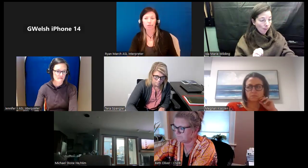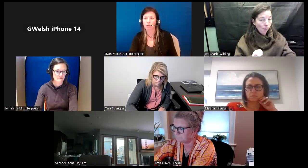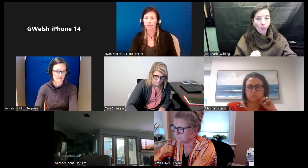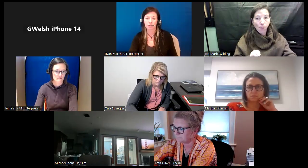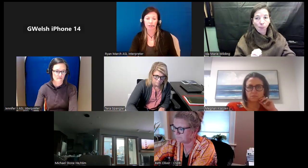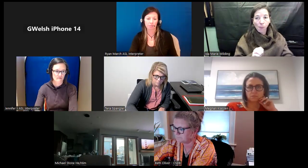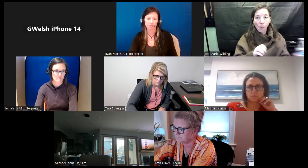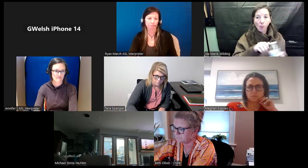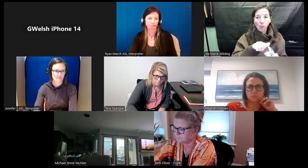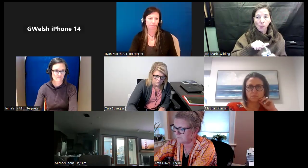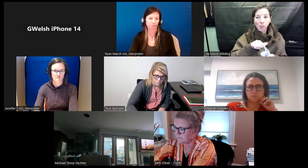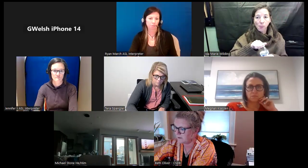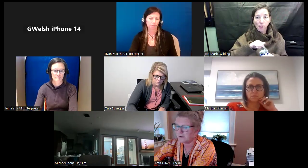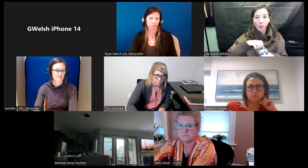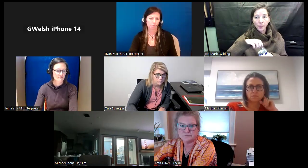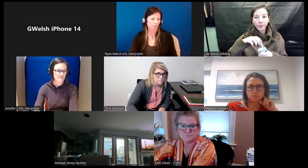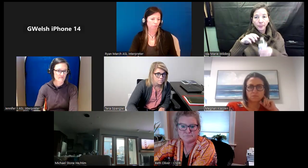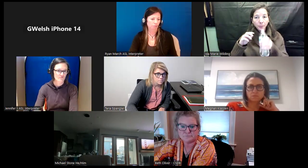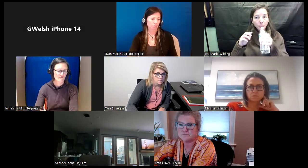yes, George, go ahead.